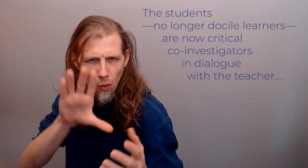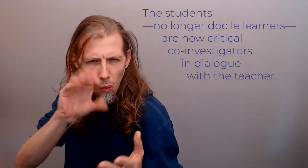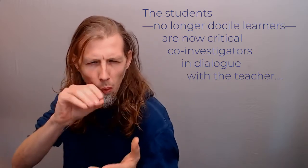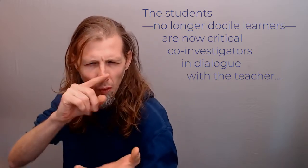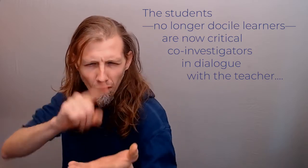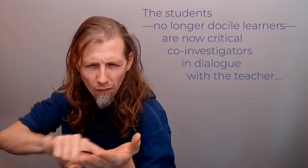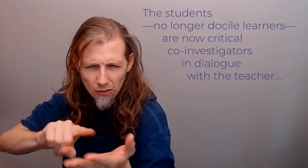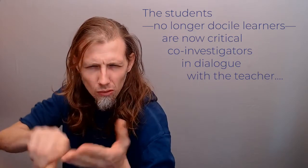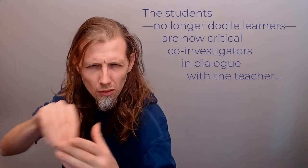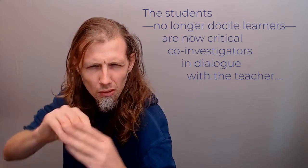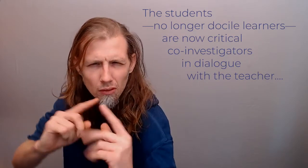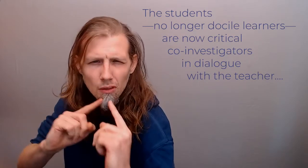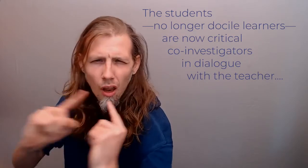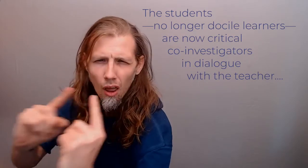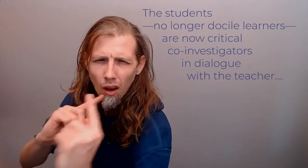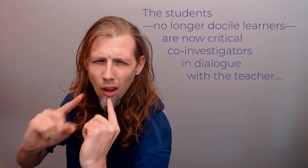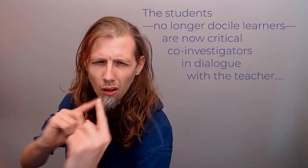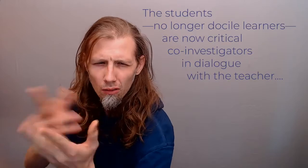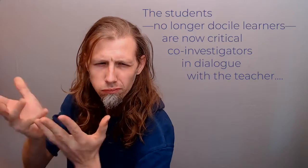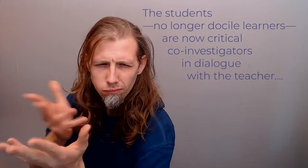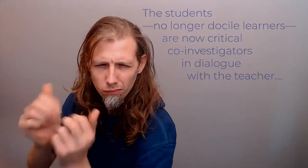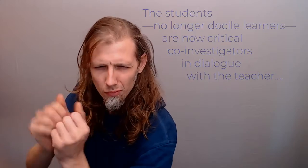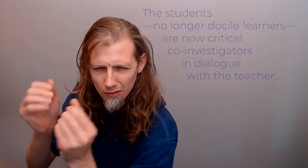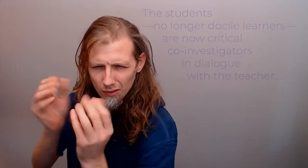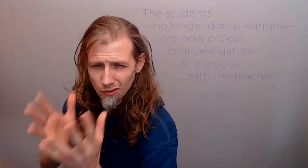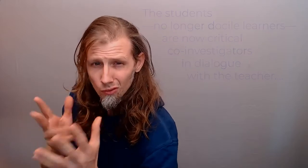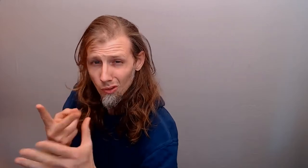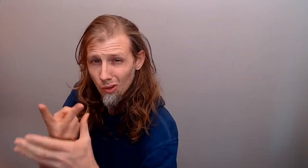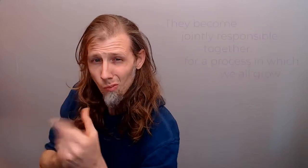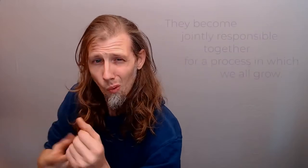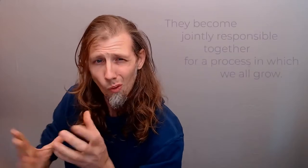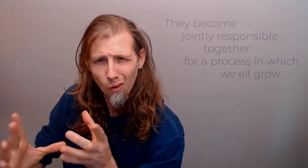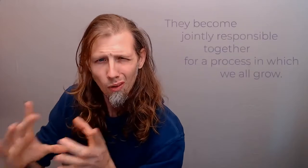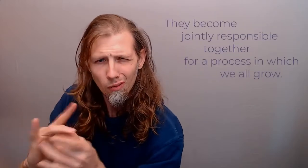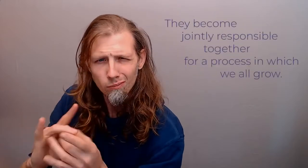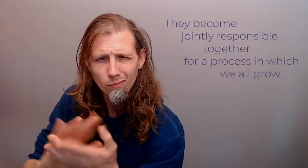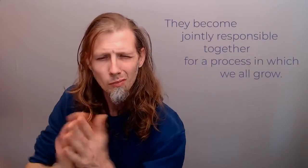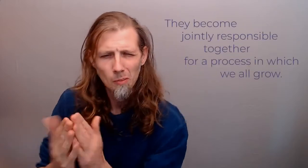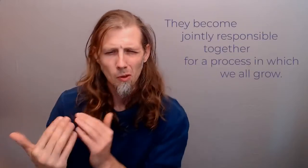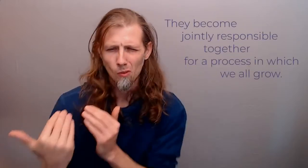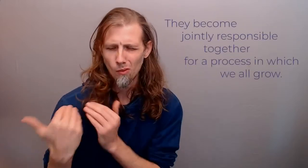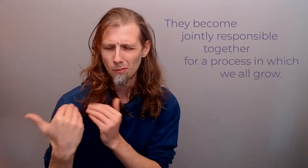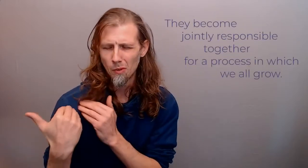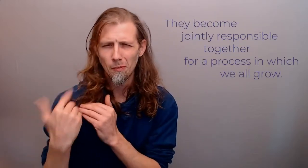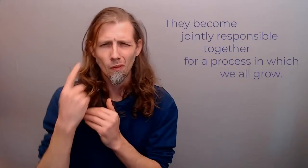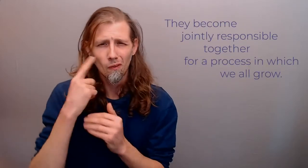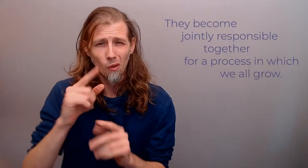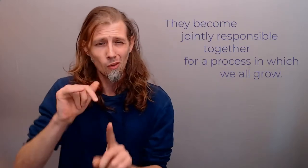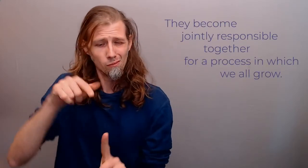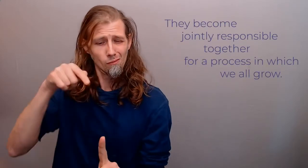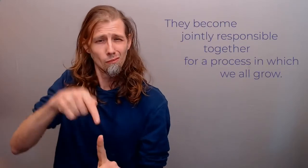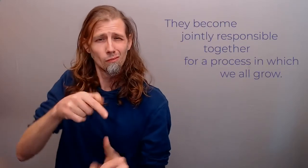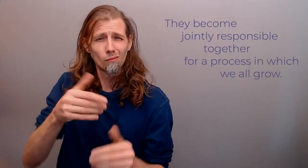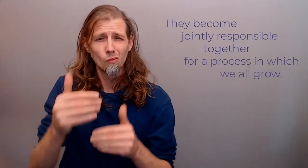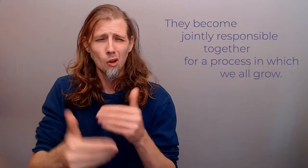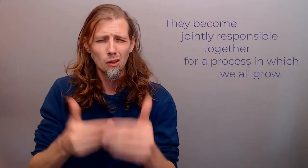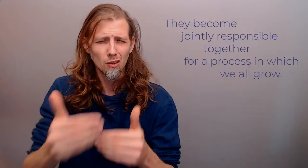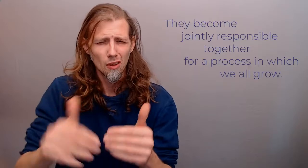critical co-investigators in dialogue with the teacher. They become jointly responsible